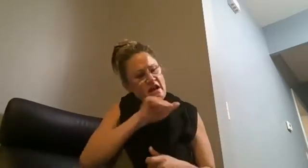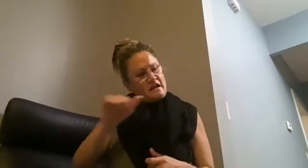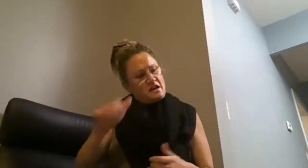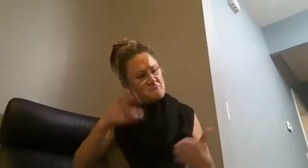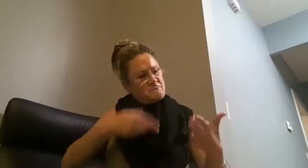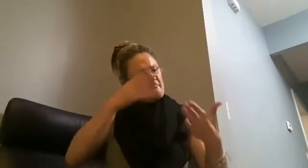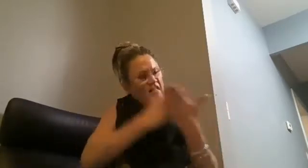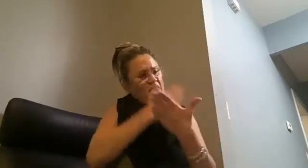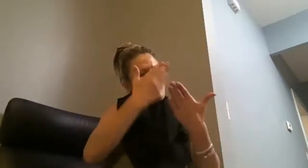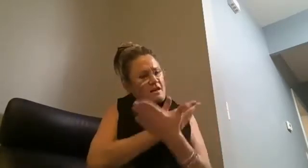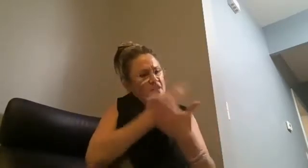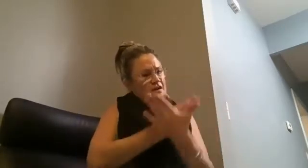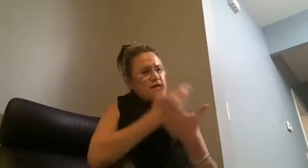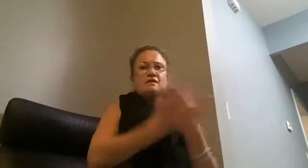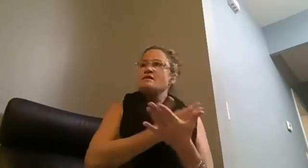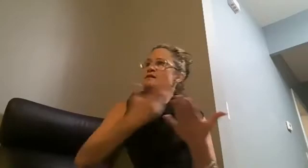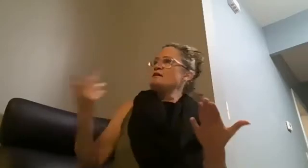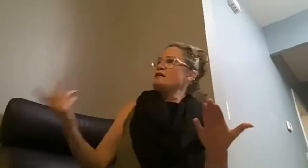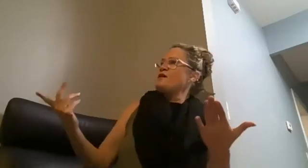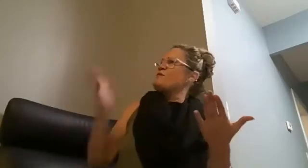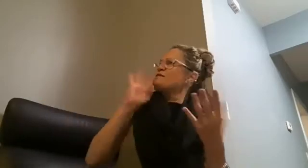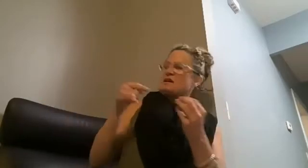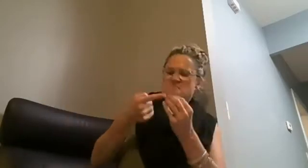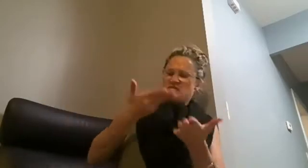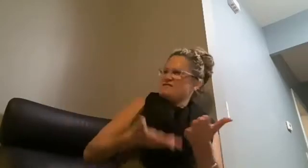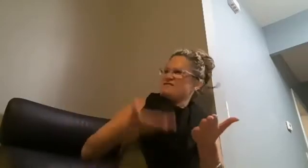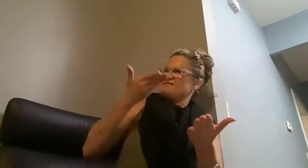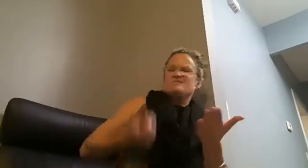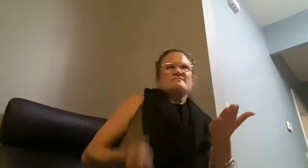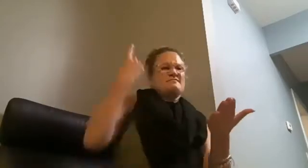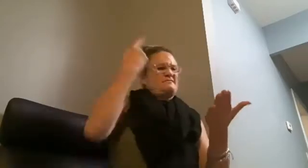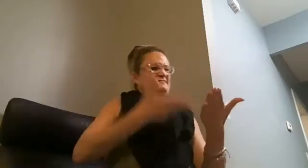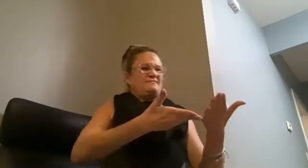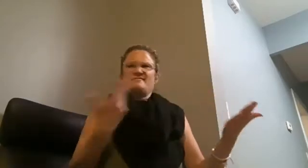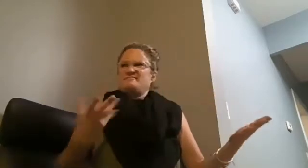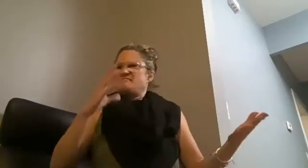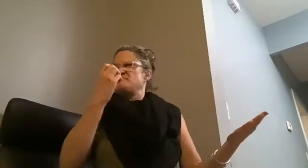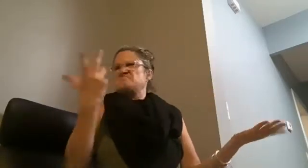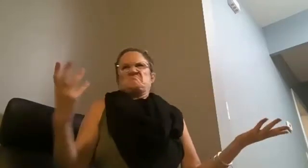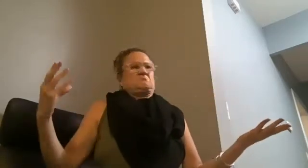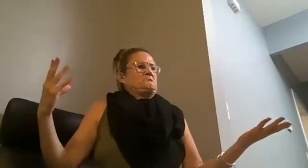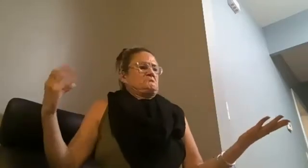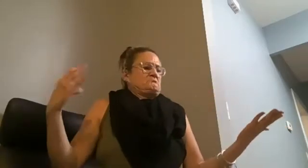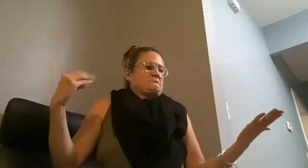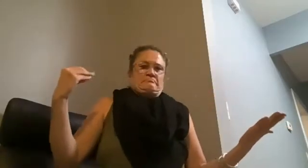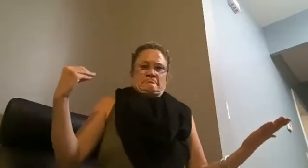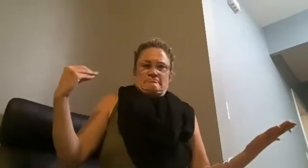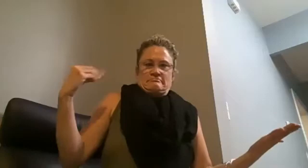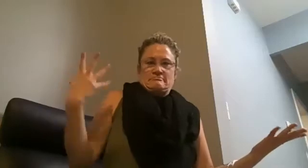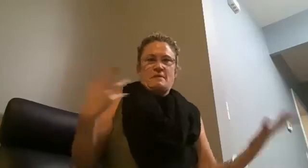that, because they'd be like, what are they talking about with this thing? Who are the Washingtonians? Like, blah, blah, blah. And I'm like, I don't know. And so I would kind of do this research. So the next time I had